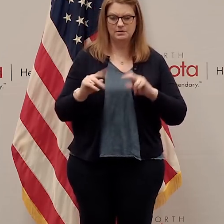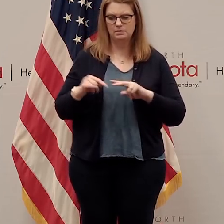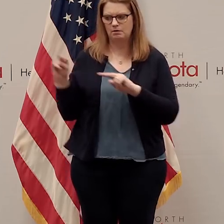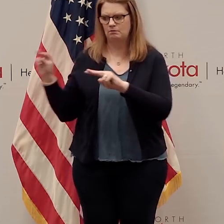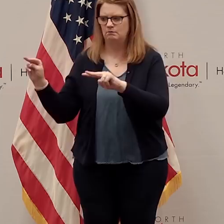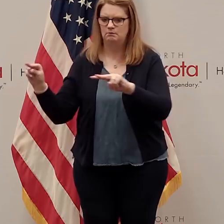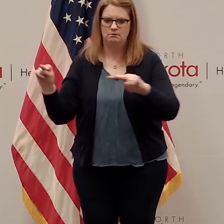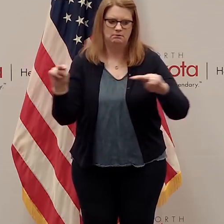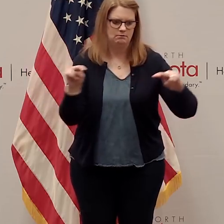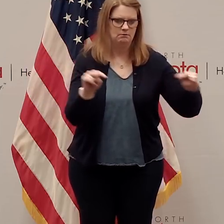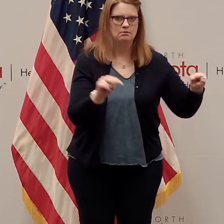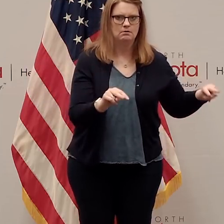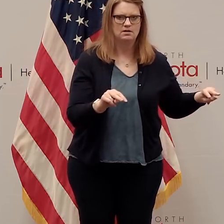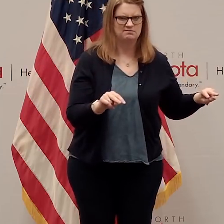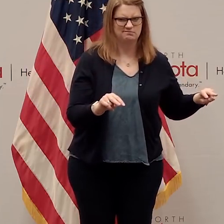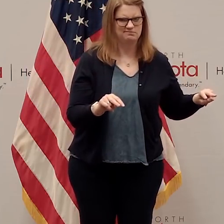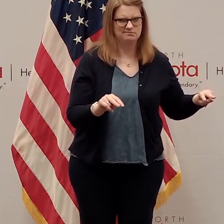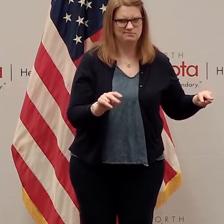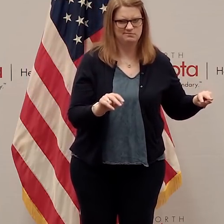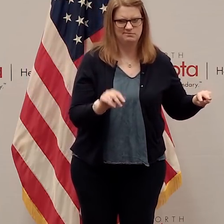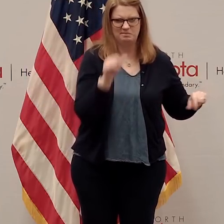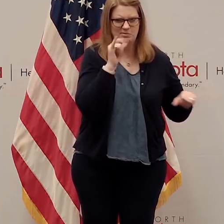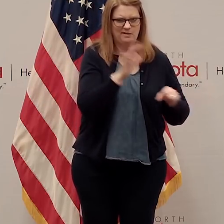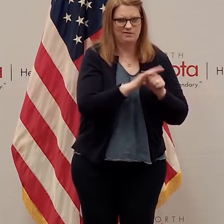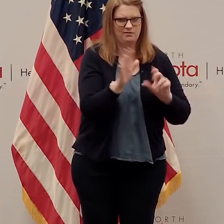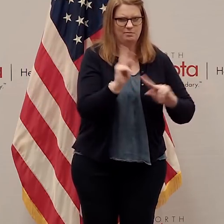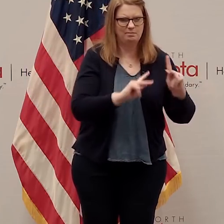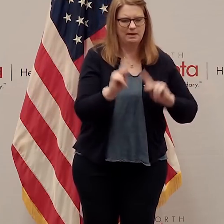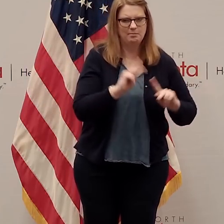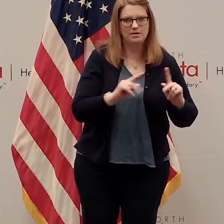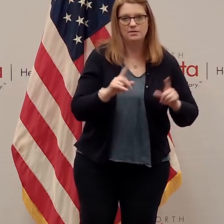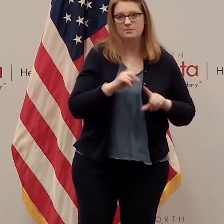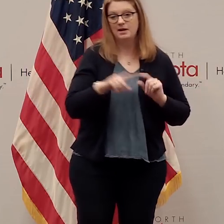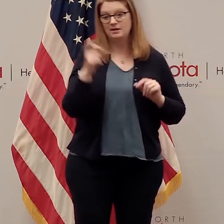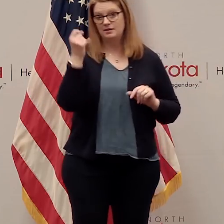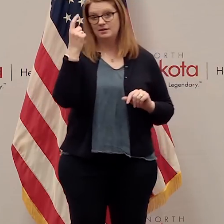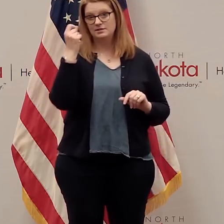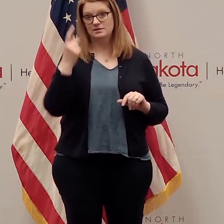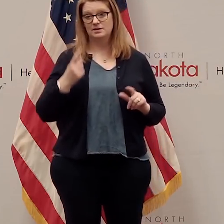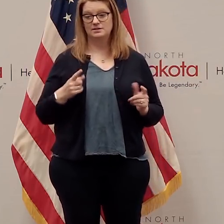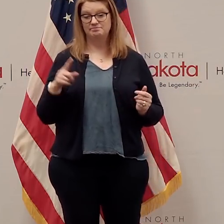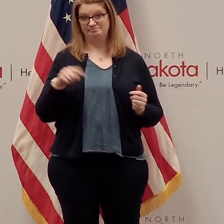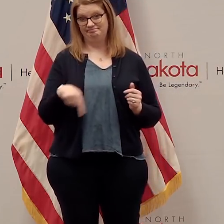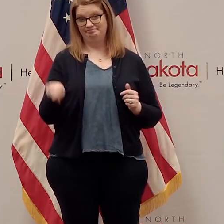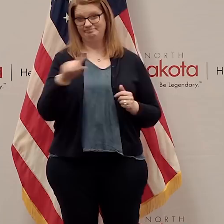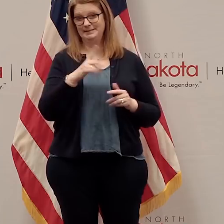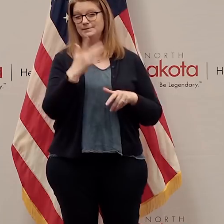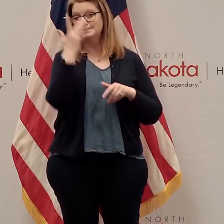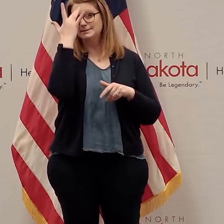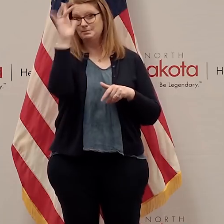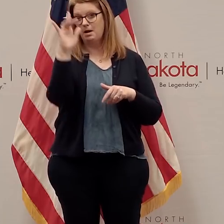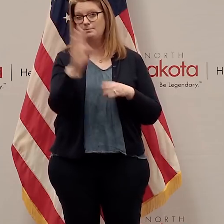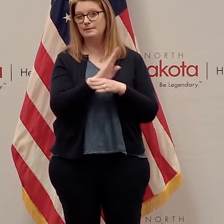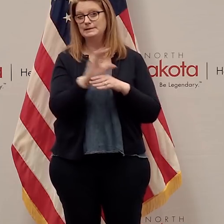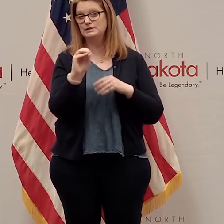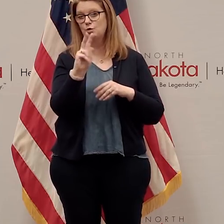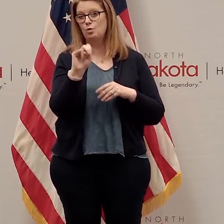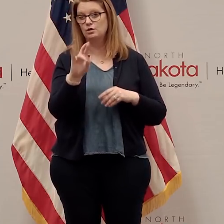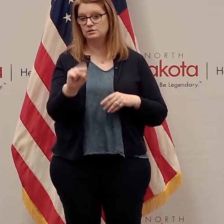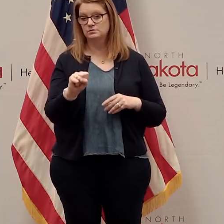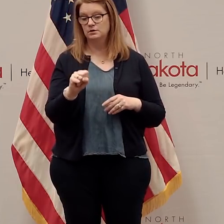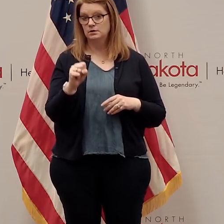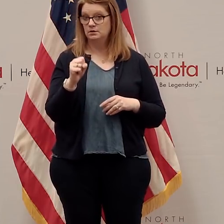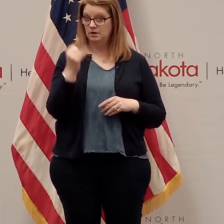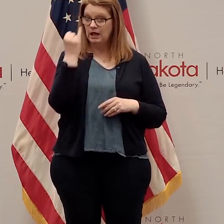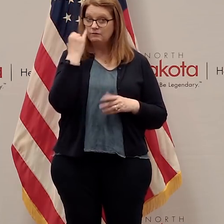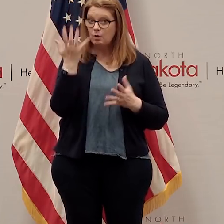enforcement, to go monitor all this. So I think the real part of the monitoring is going to be smart employers that want to see their businesses